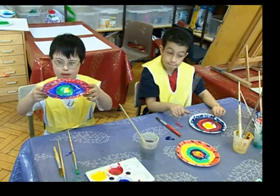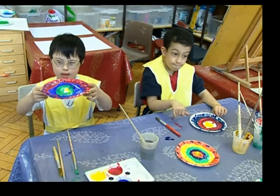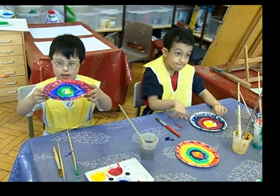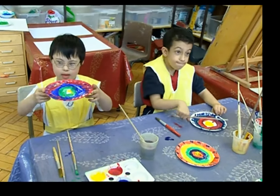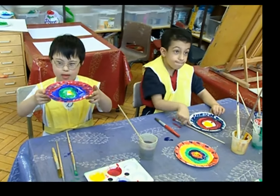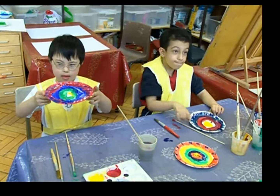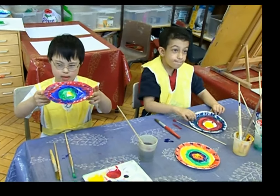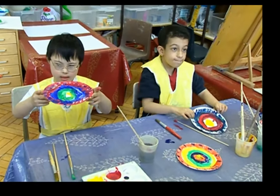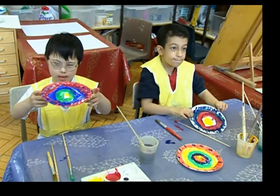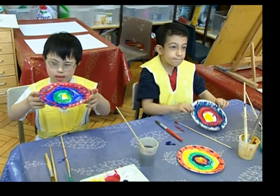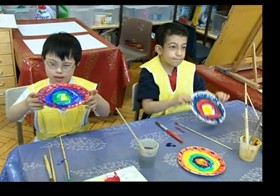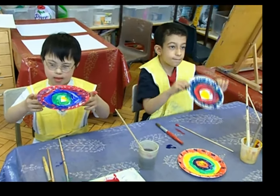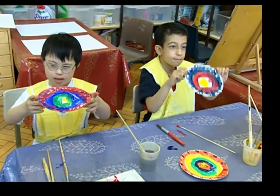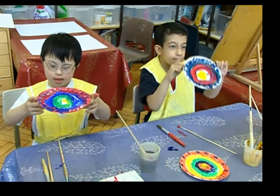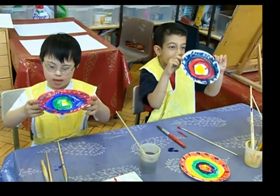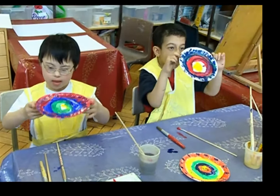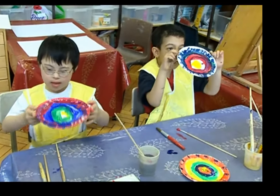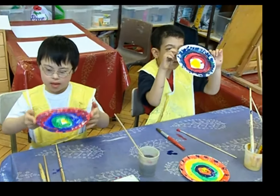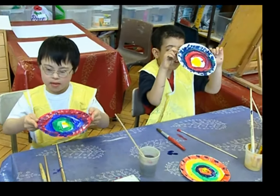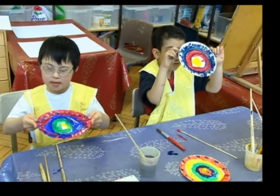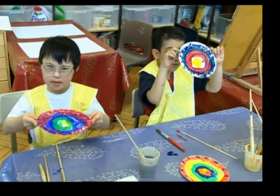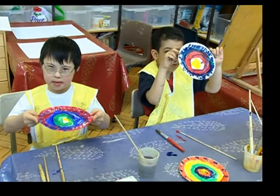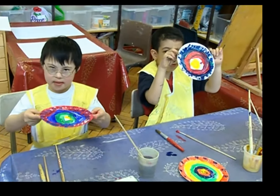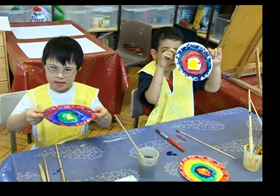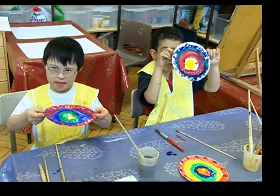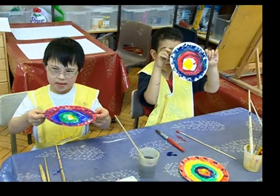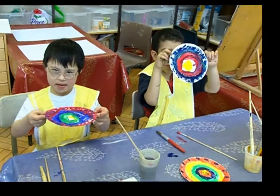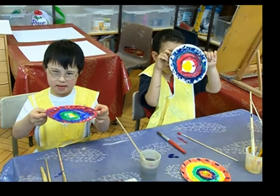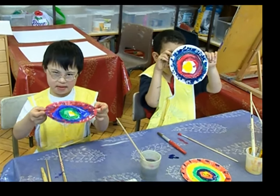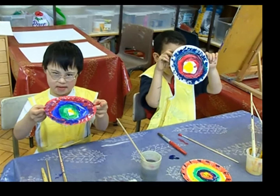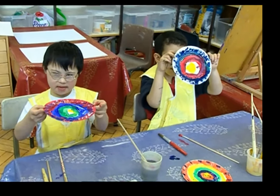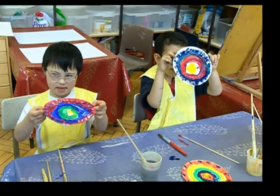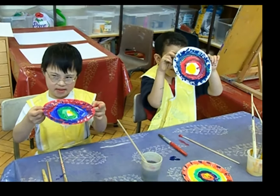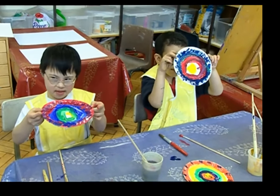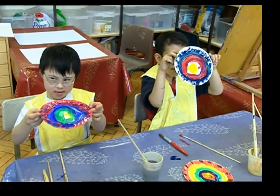Very nice, Jonathan and Amir. Well done.